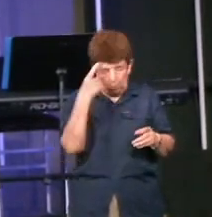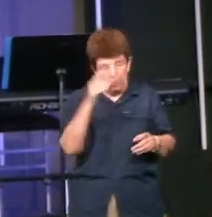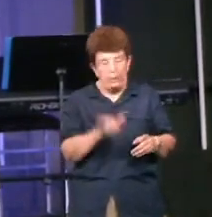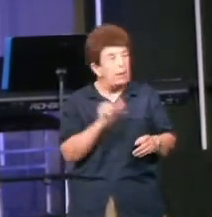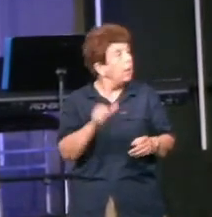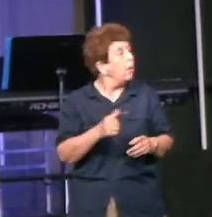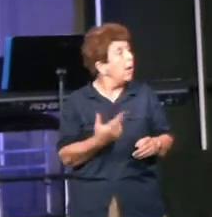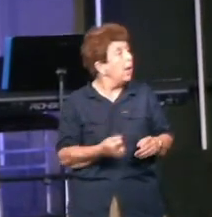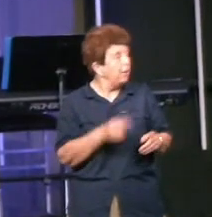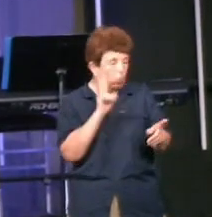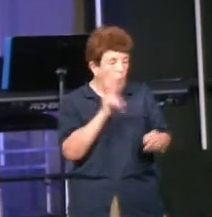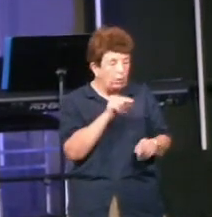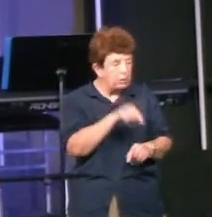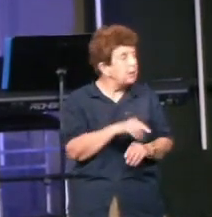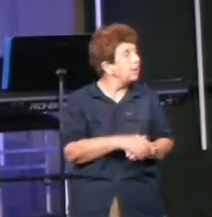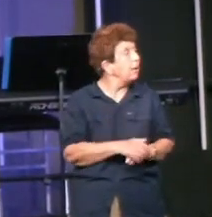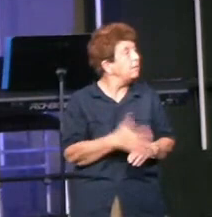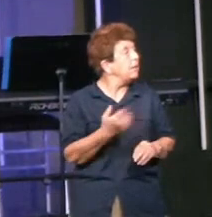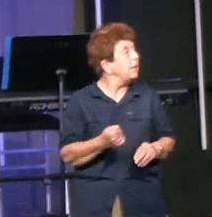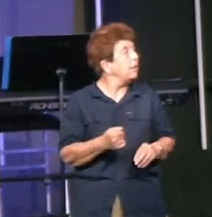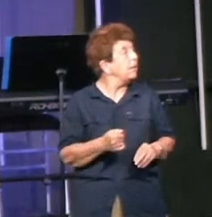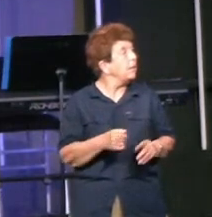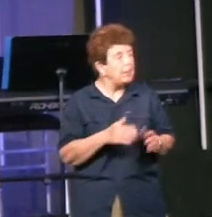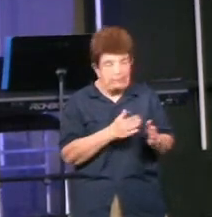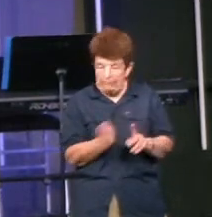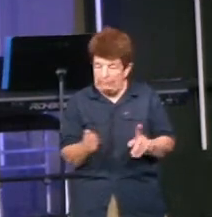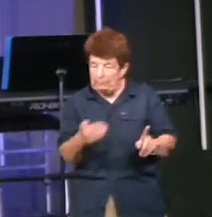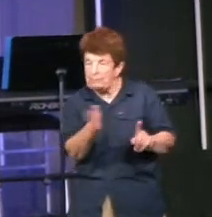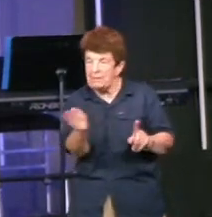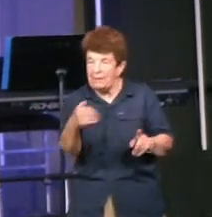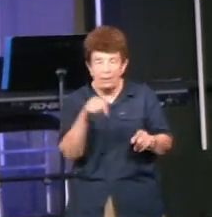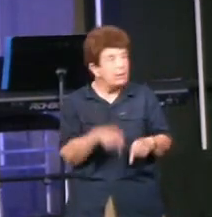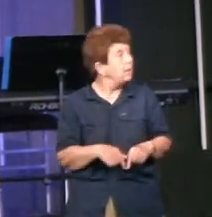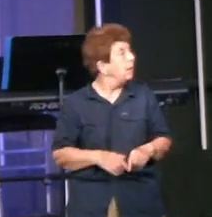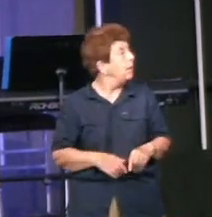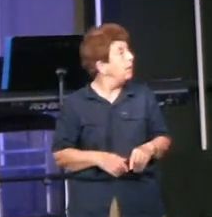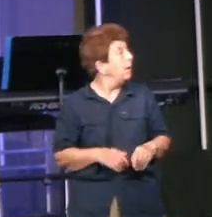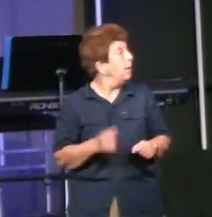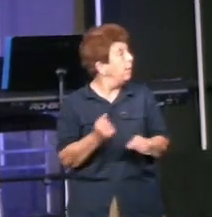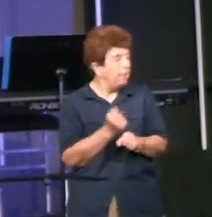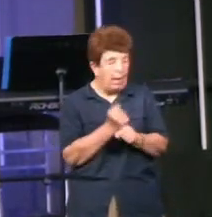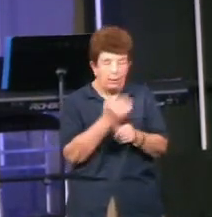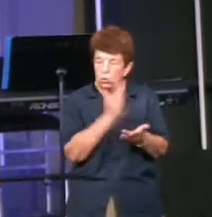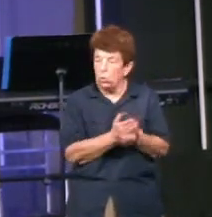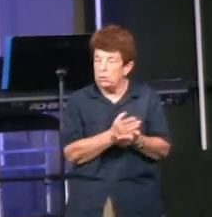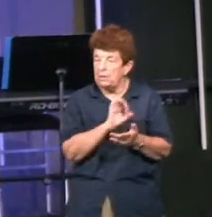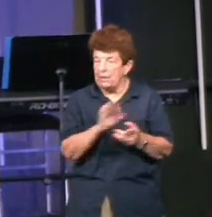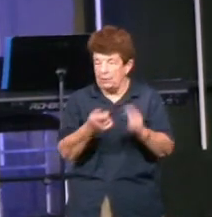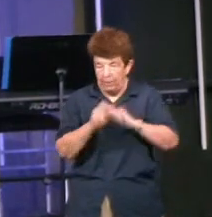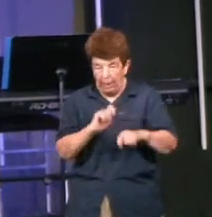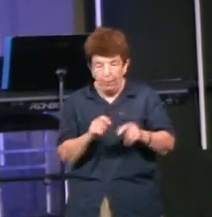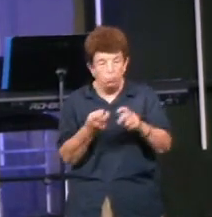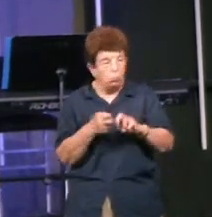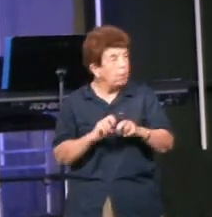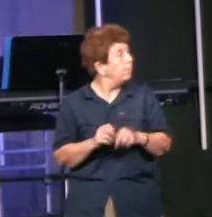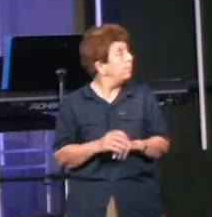we're going to have to keep an eye on this. We're going to have to navigate this together and make sure it doesn't turn into a problem.